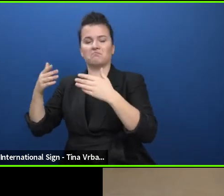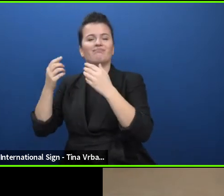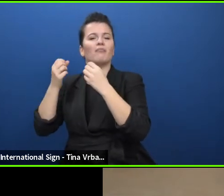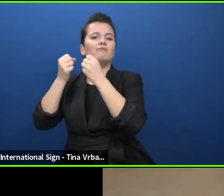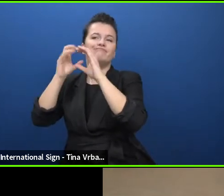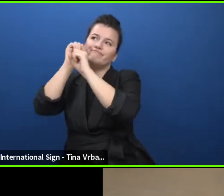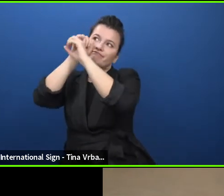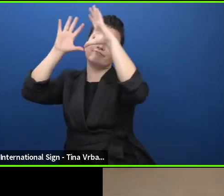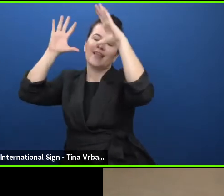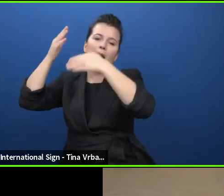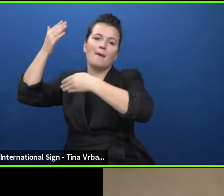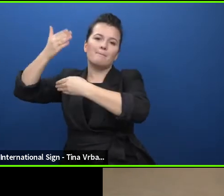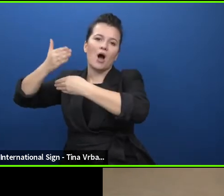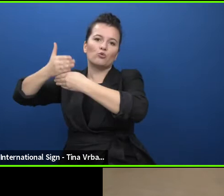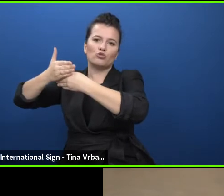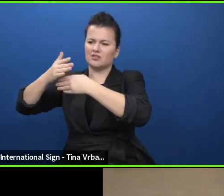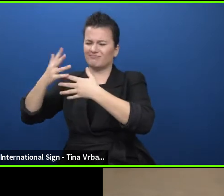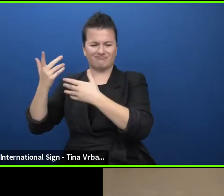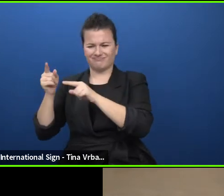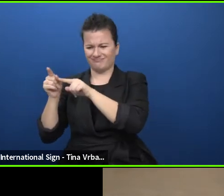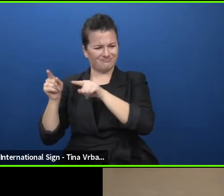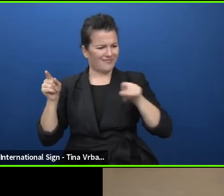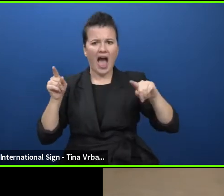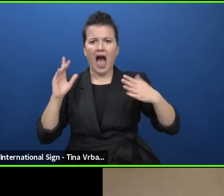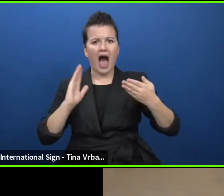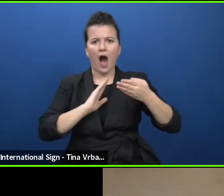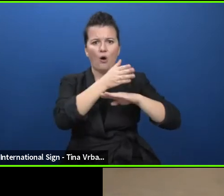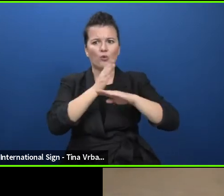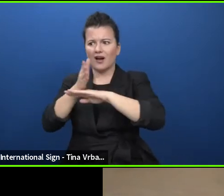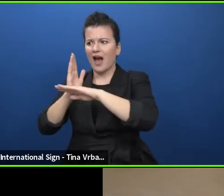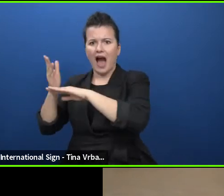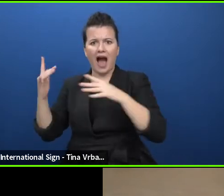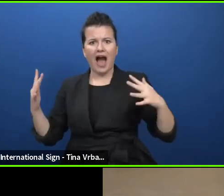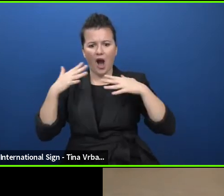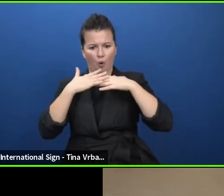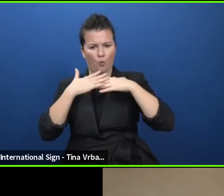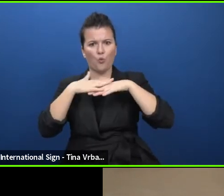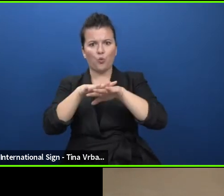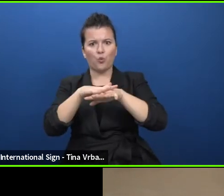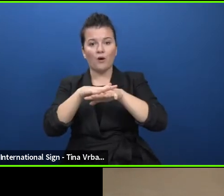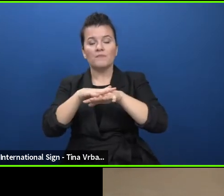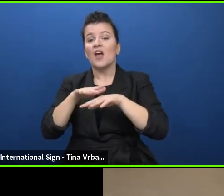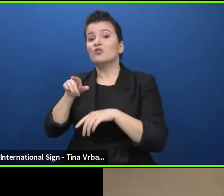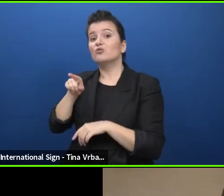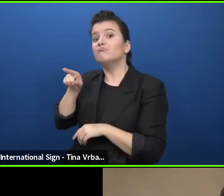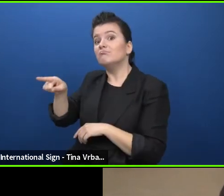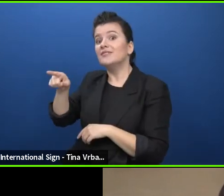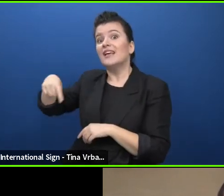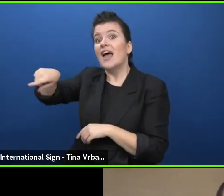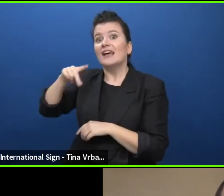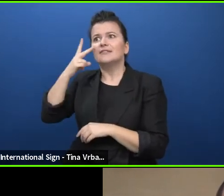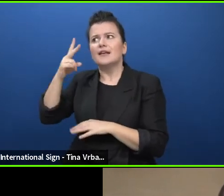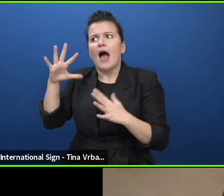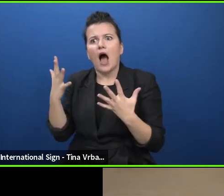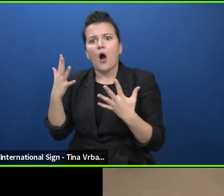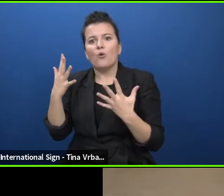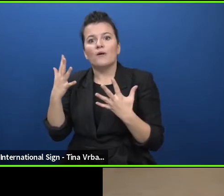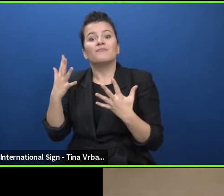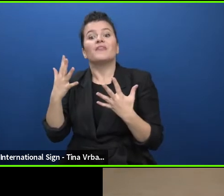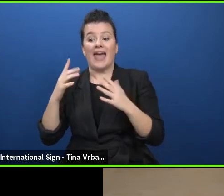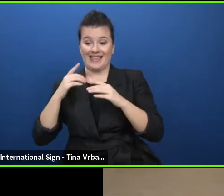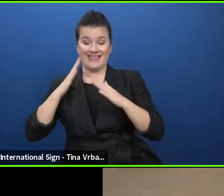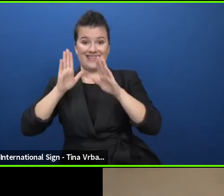In his keynote, he's going to look into the ways theatre creates society and solidarity